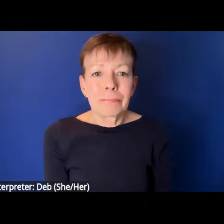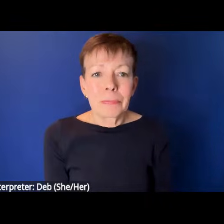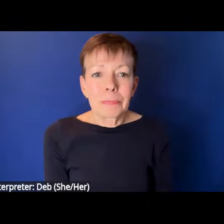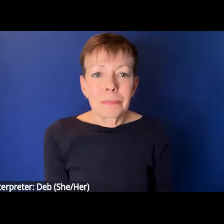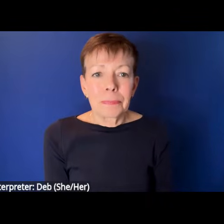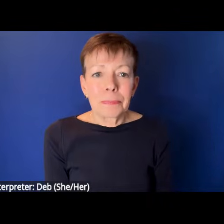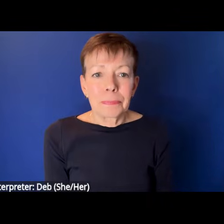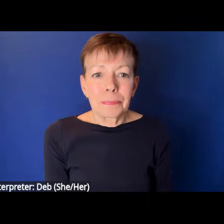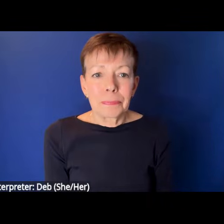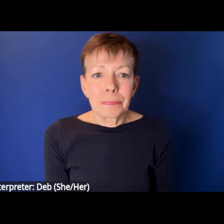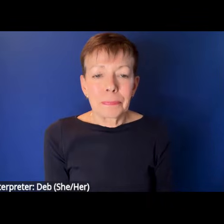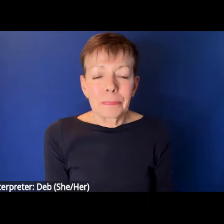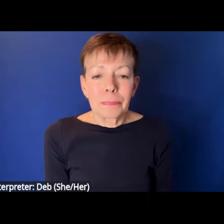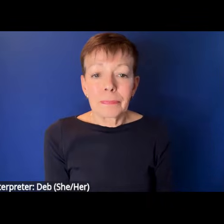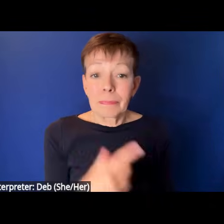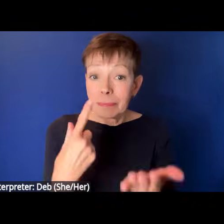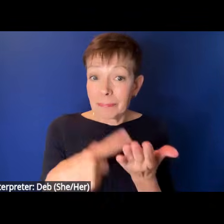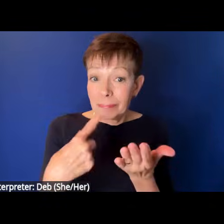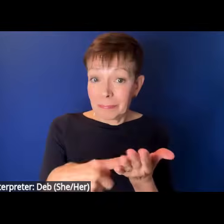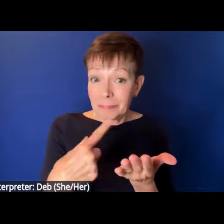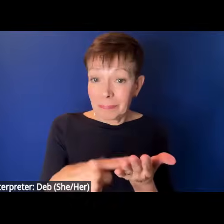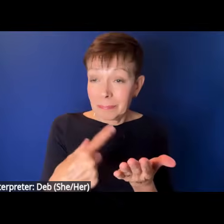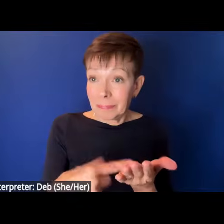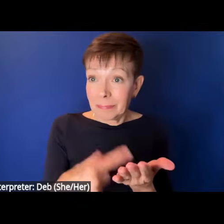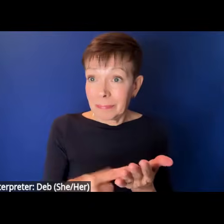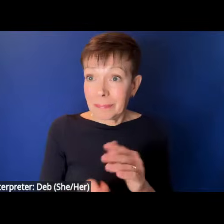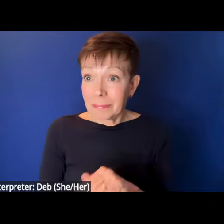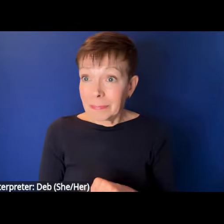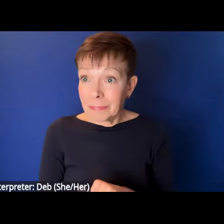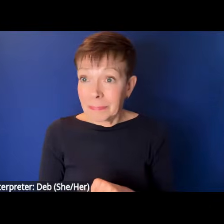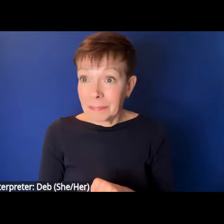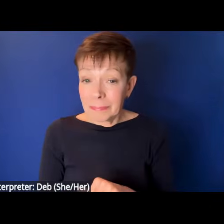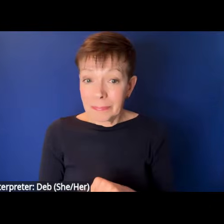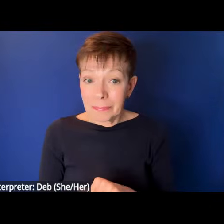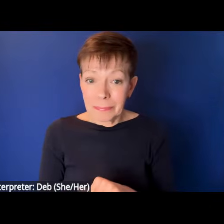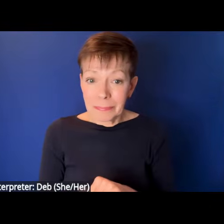sorry, seconder. Any discussion, trustees?